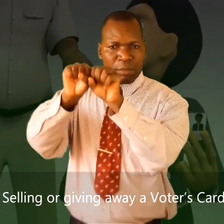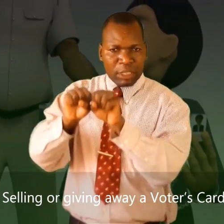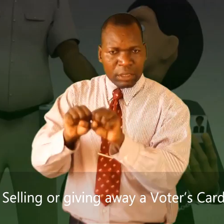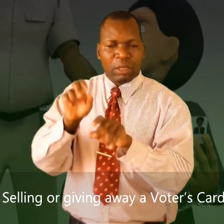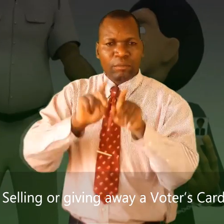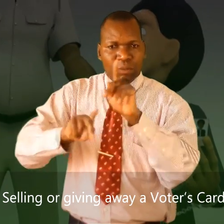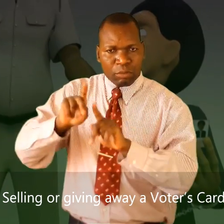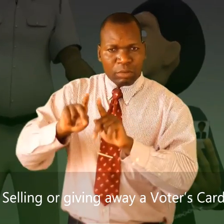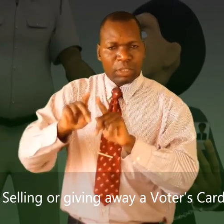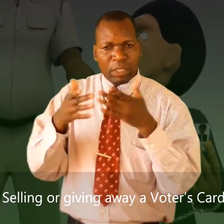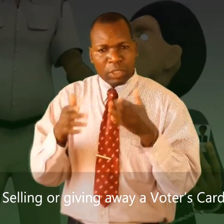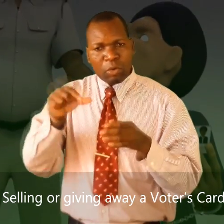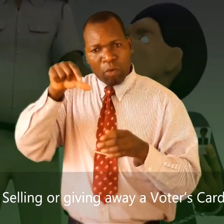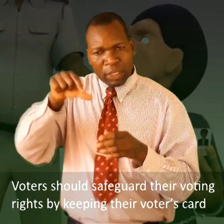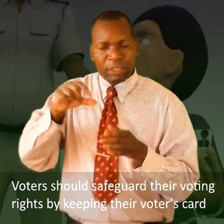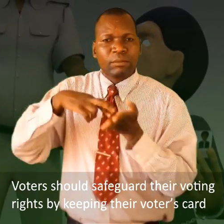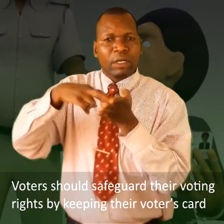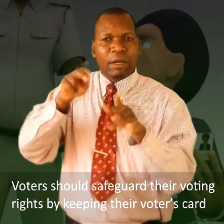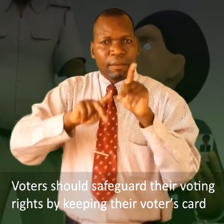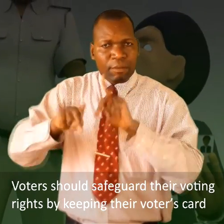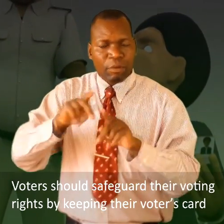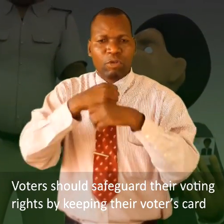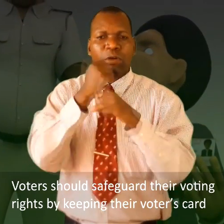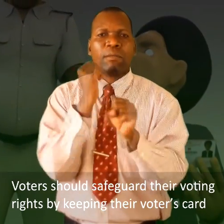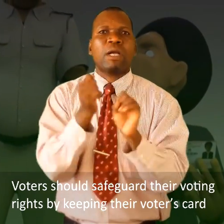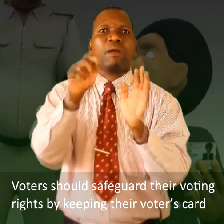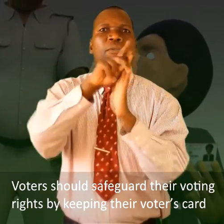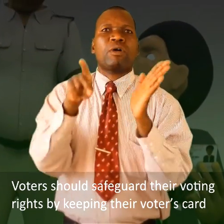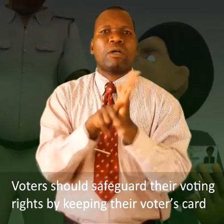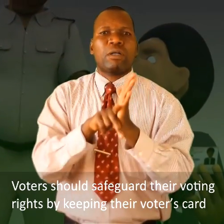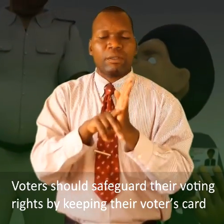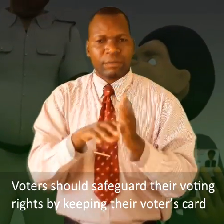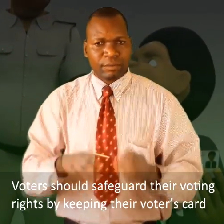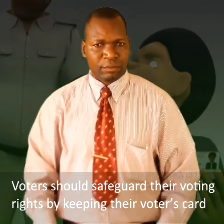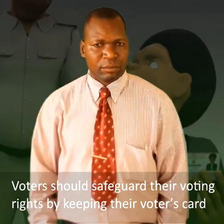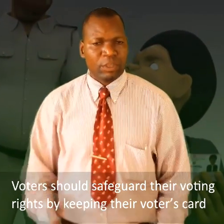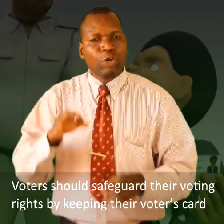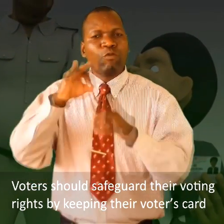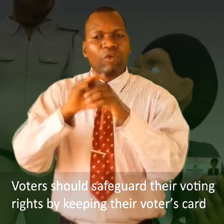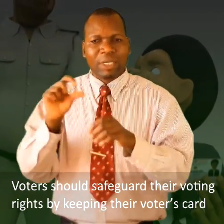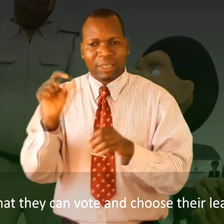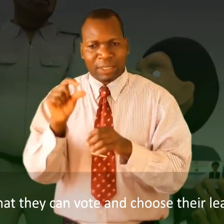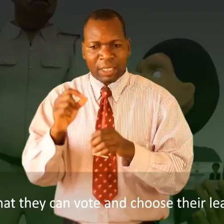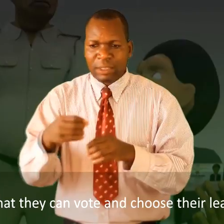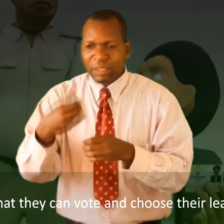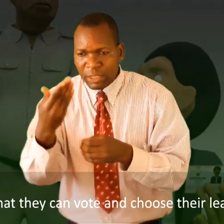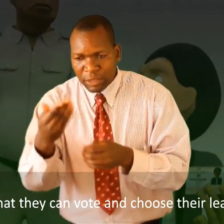card. Voters should safeguard their voting rights by keeping their voter's card so that they can vote